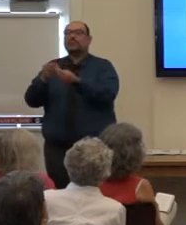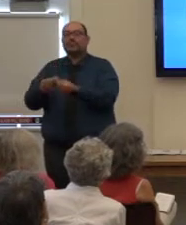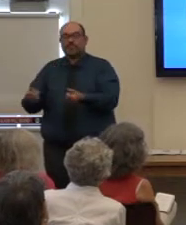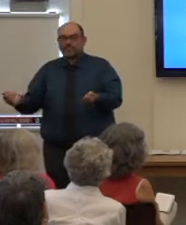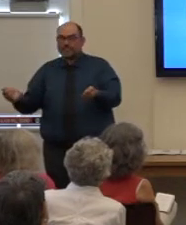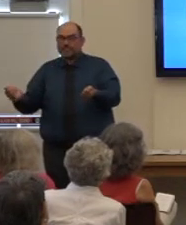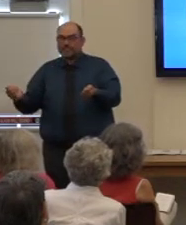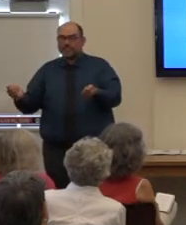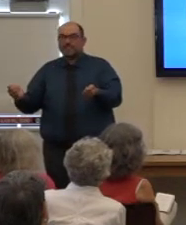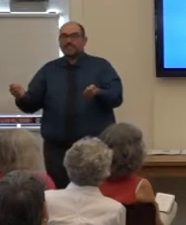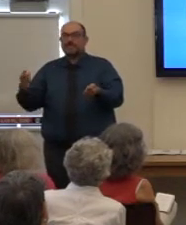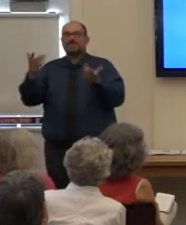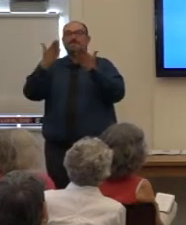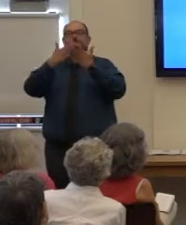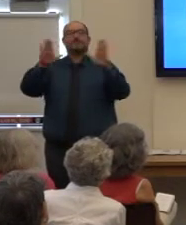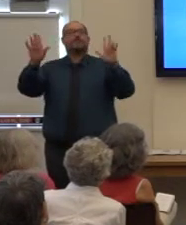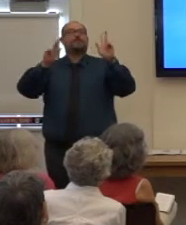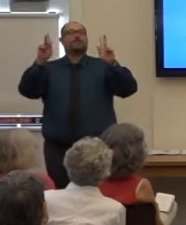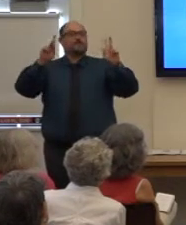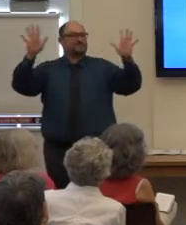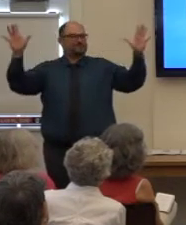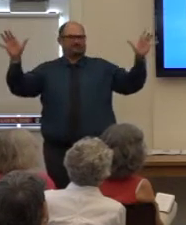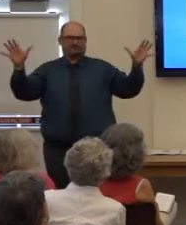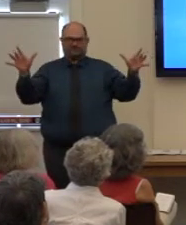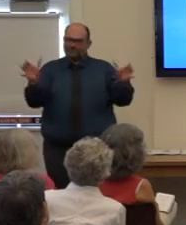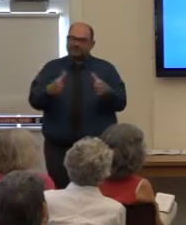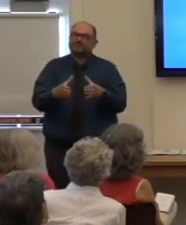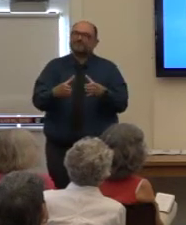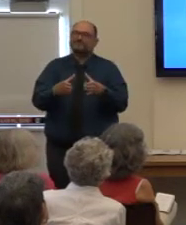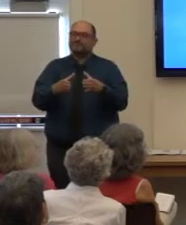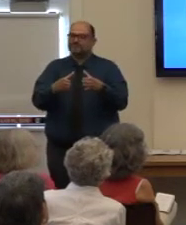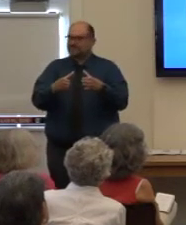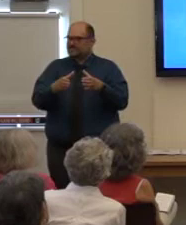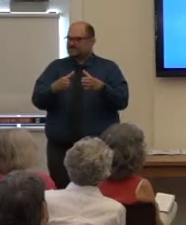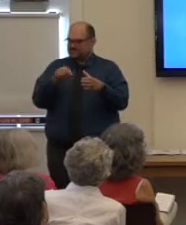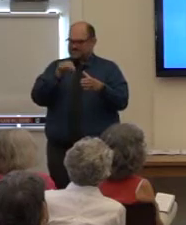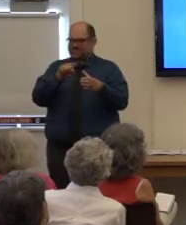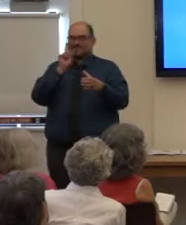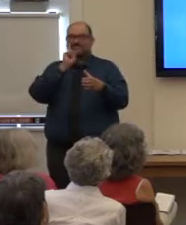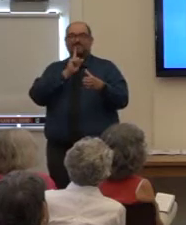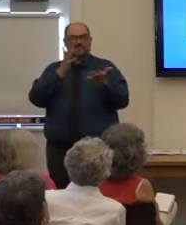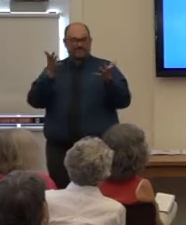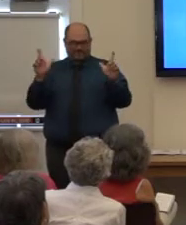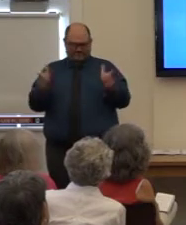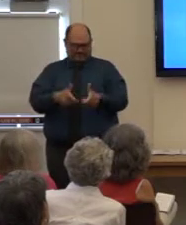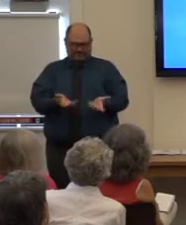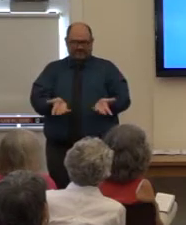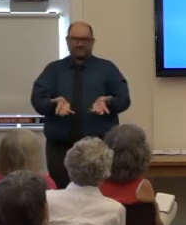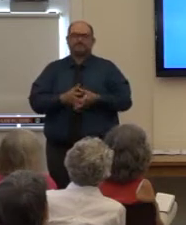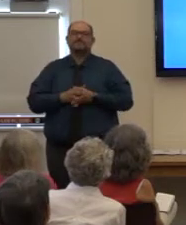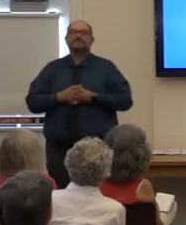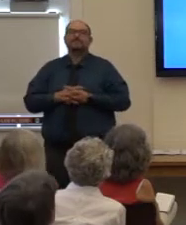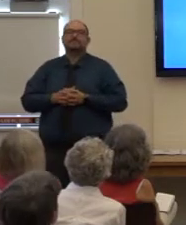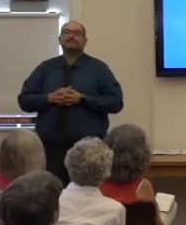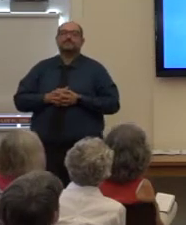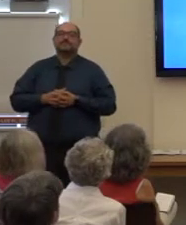population. It works the other way too. The steamers that could bring Chilmark students to the American